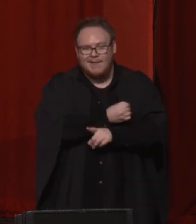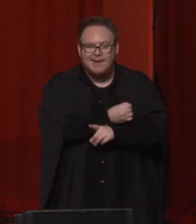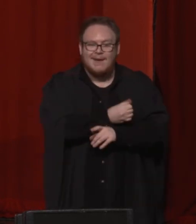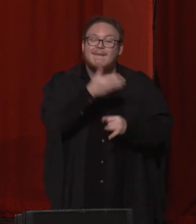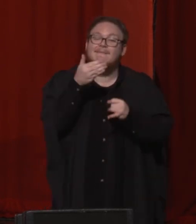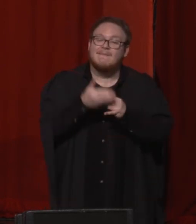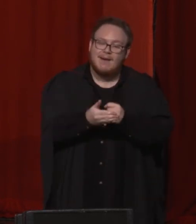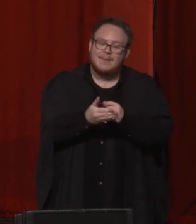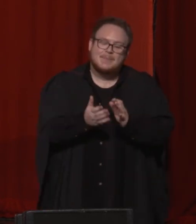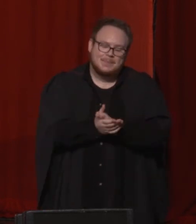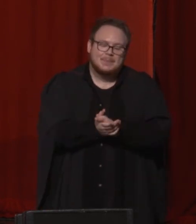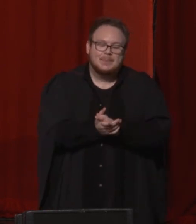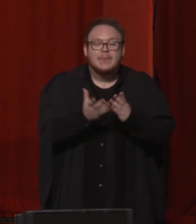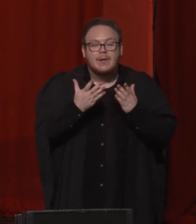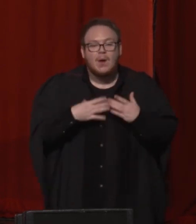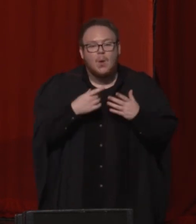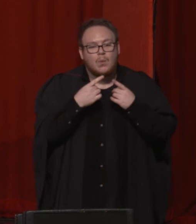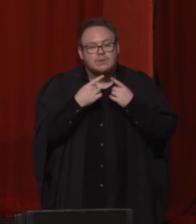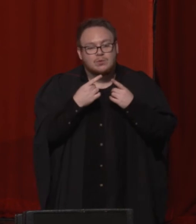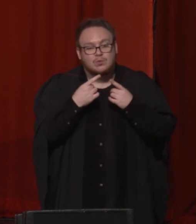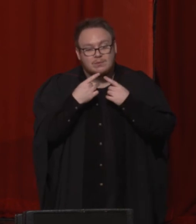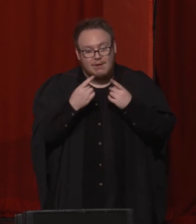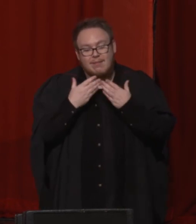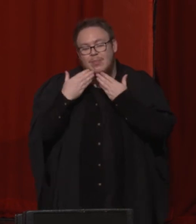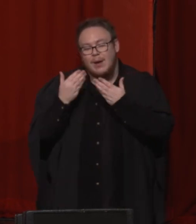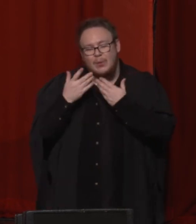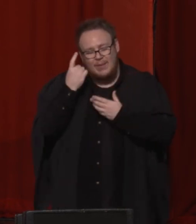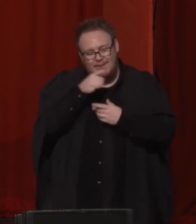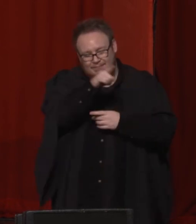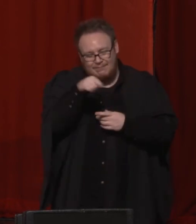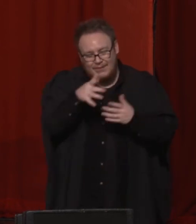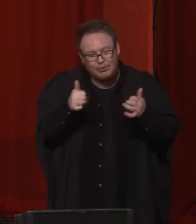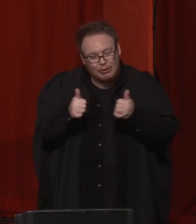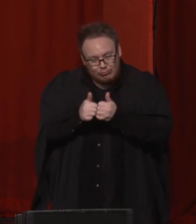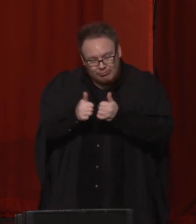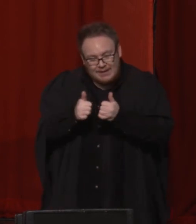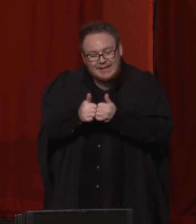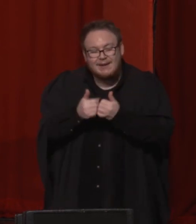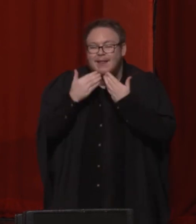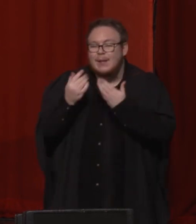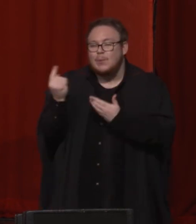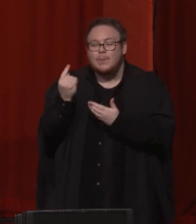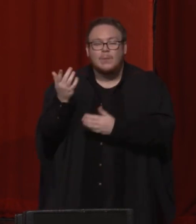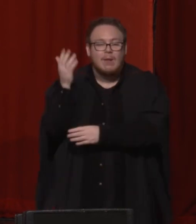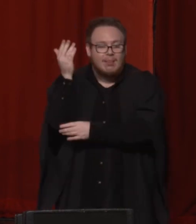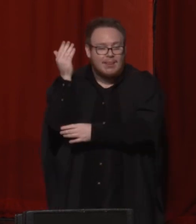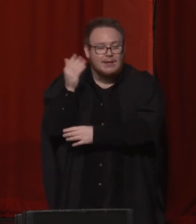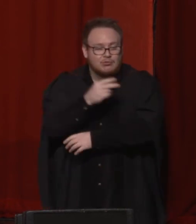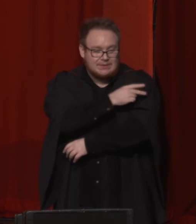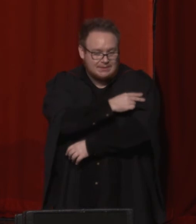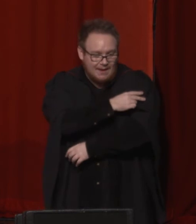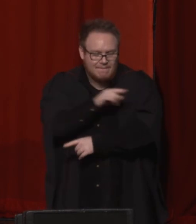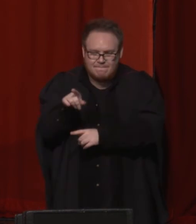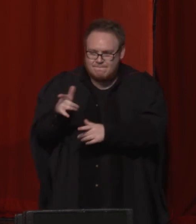Finally, I think I speak on behalf of every graduate in this room when I say a massive thank you to our amazing lecturing staff.